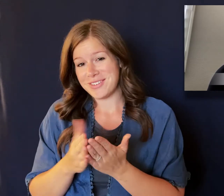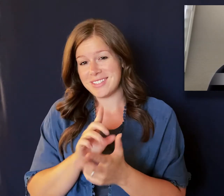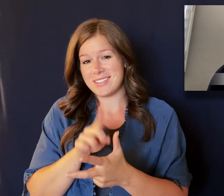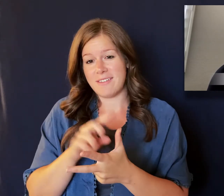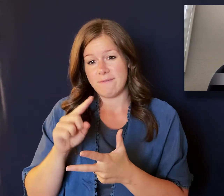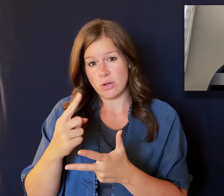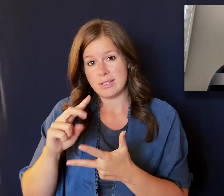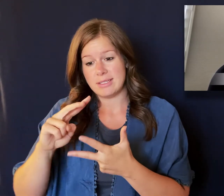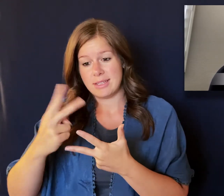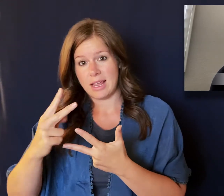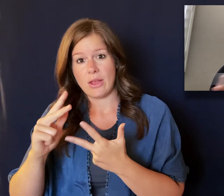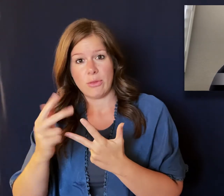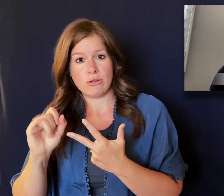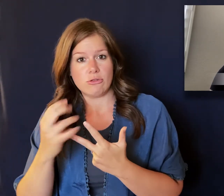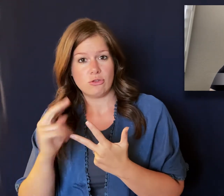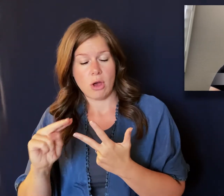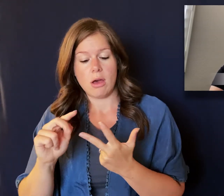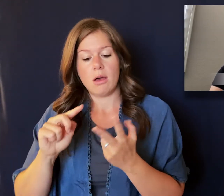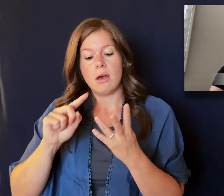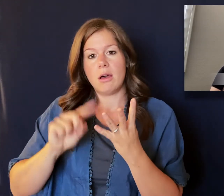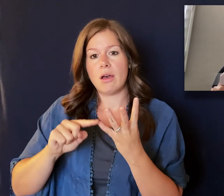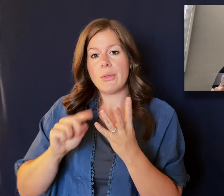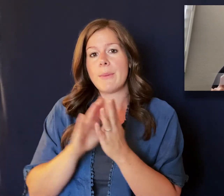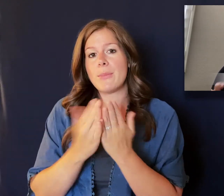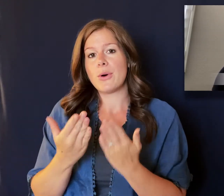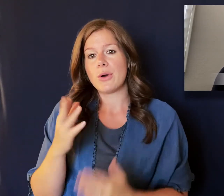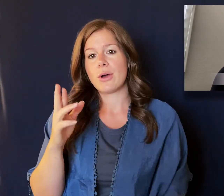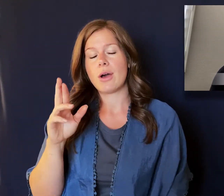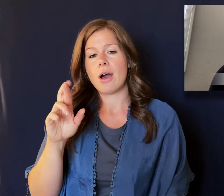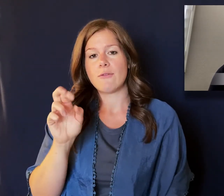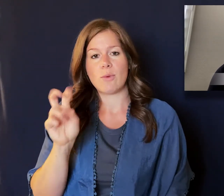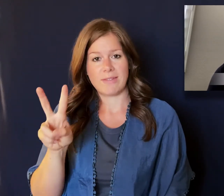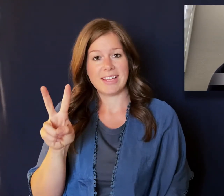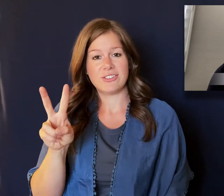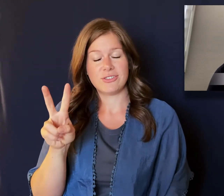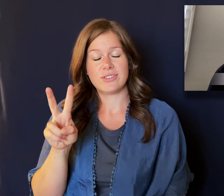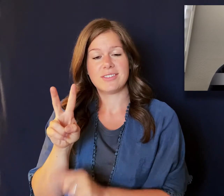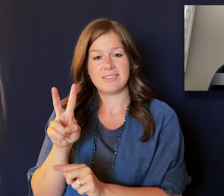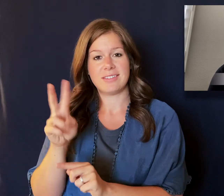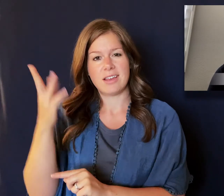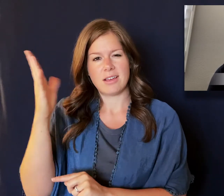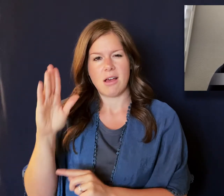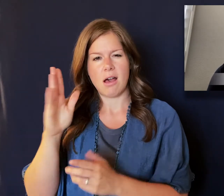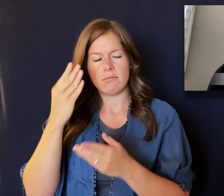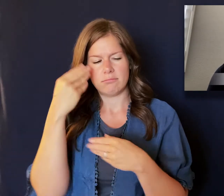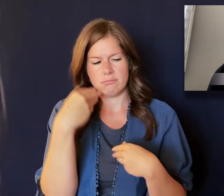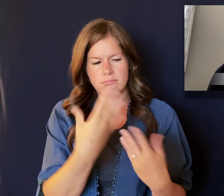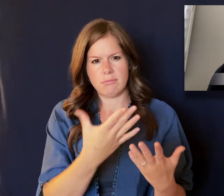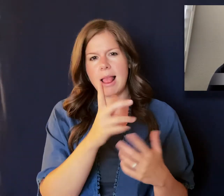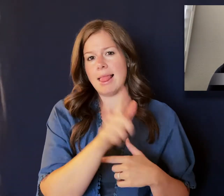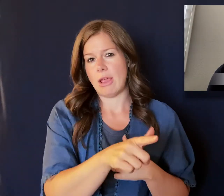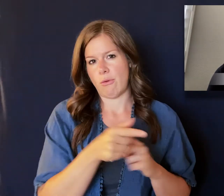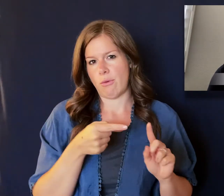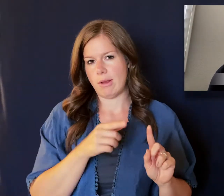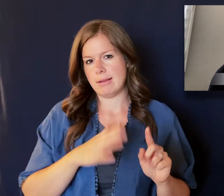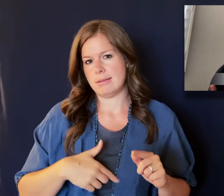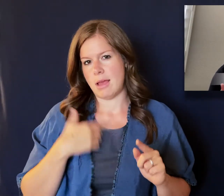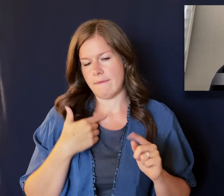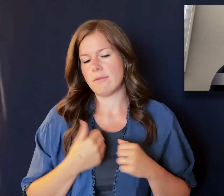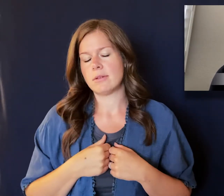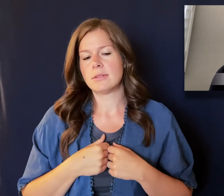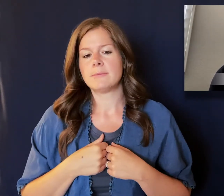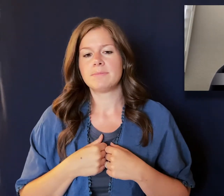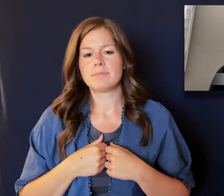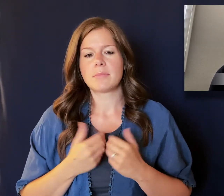book of Revelation, as God gave that to him in his later years before promoting him to glory. So just an